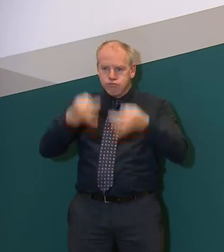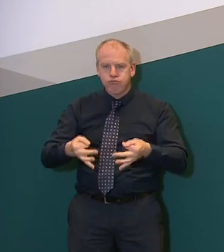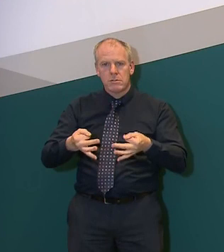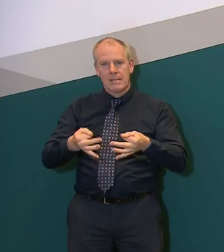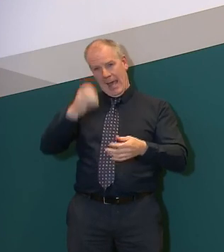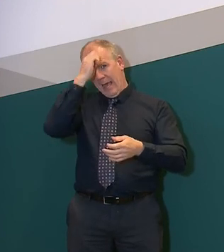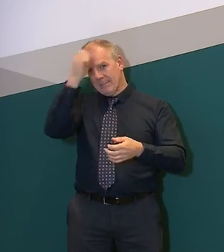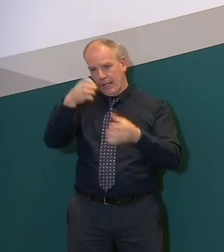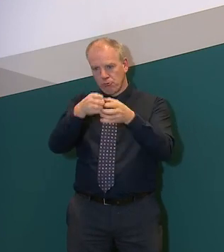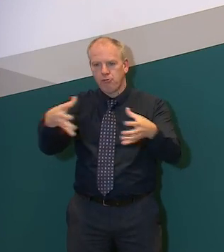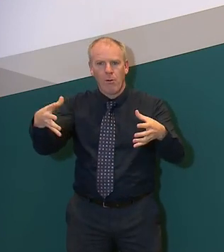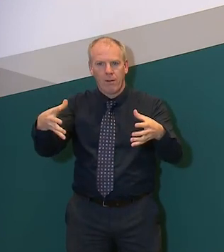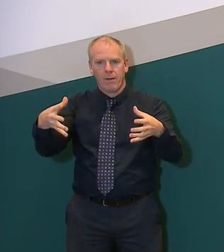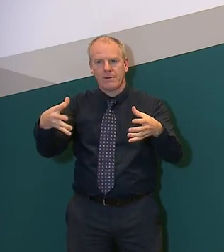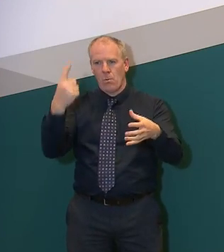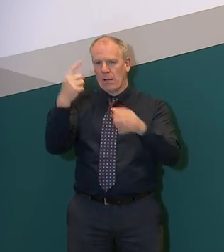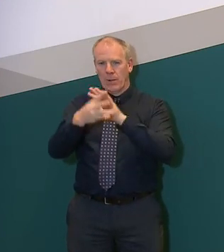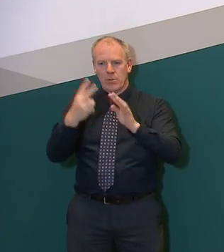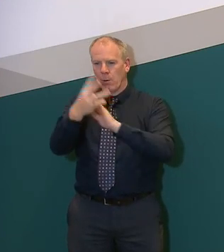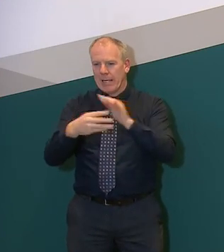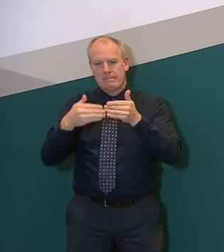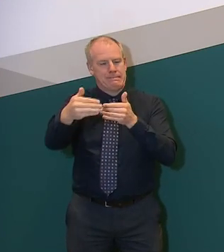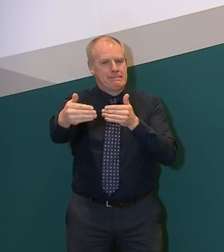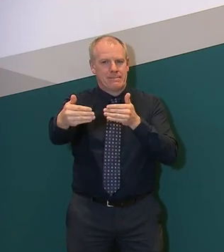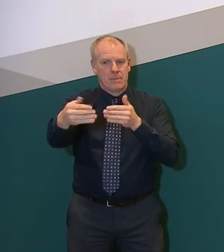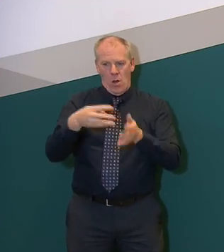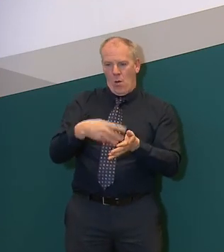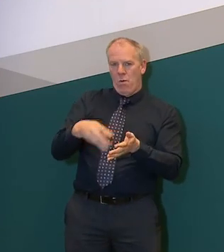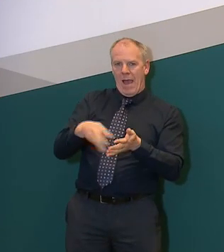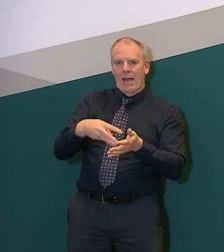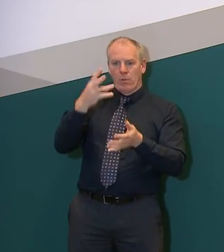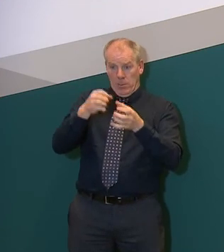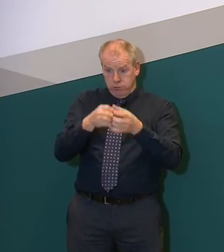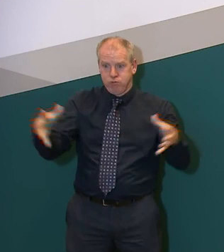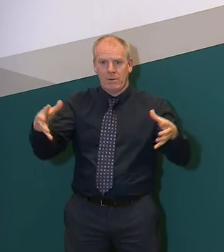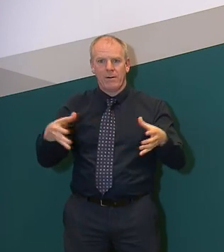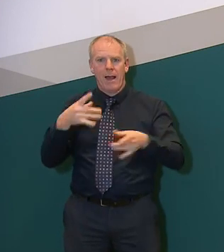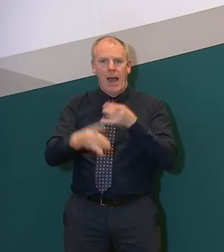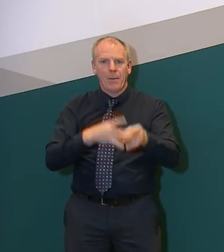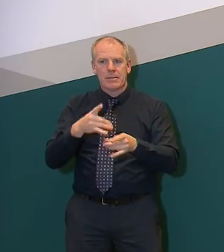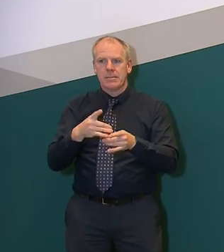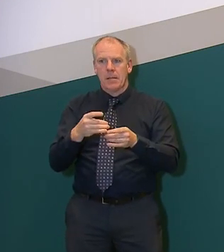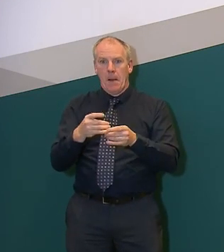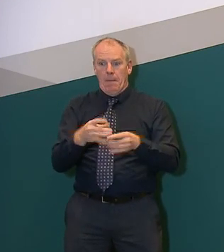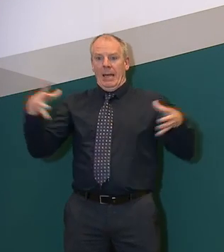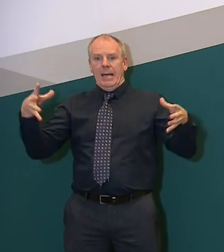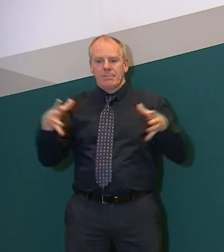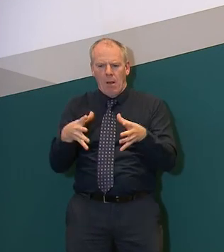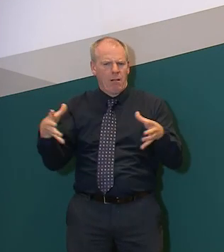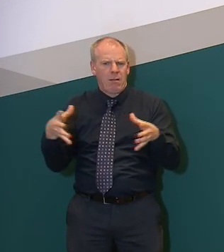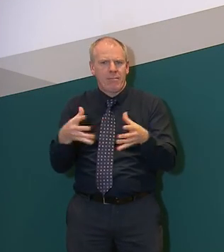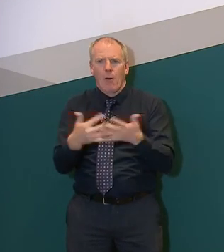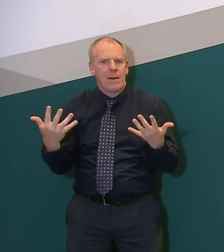prediction about the future over the coming weeks. When will some surge come? How big will it be? It's just